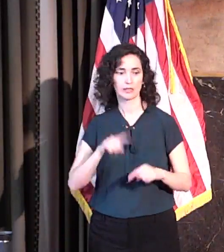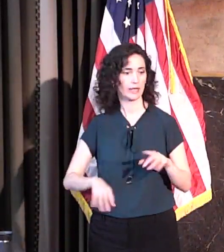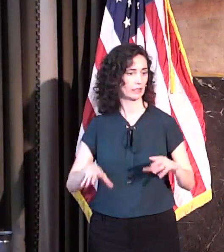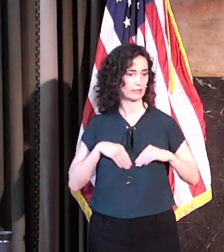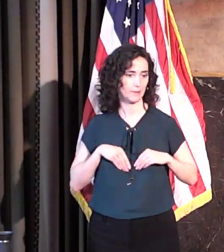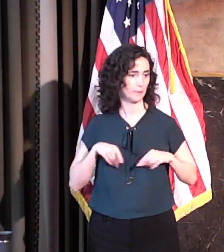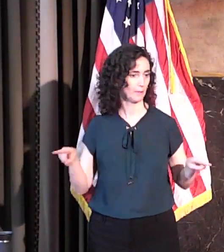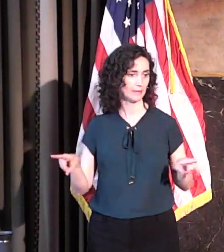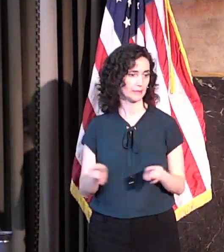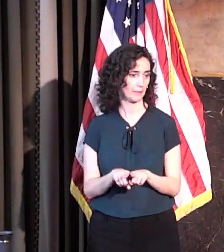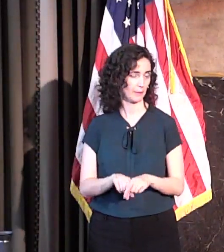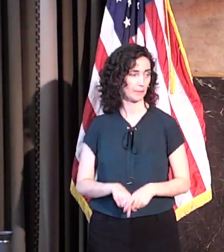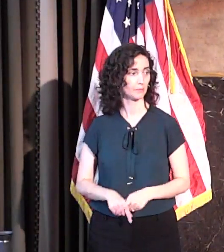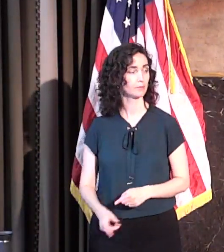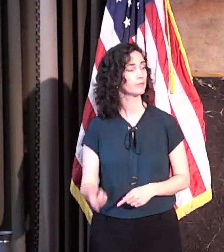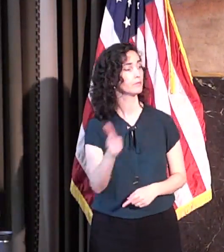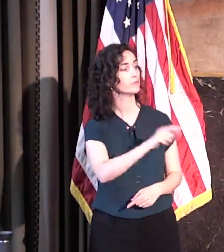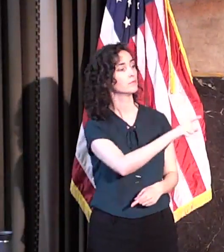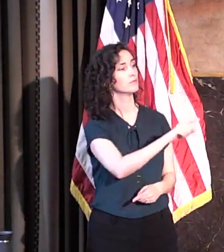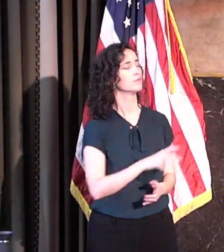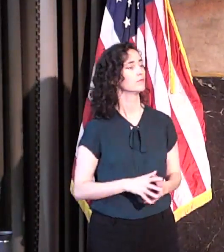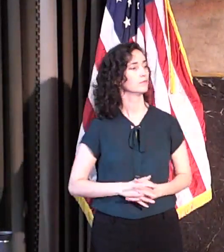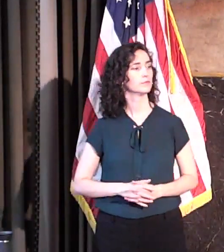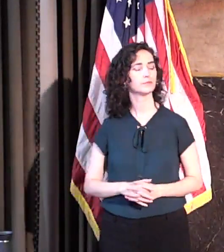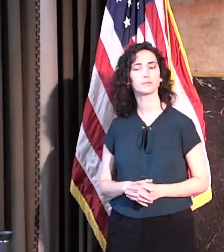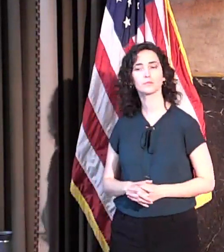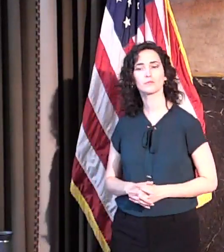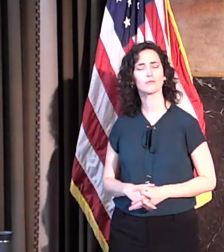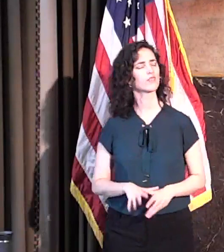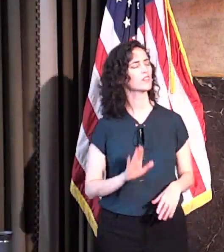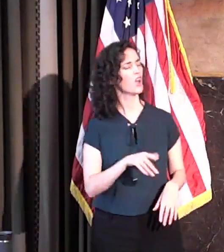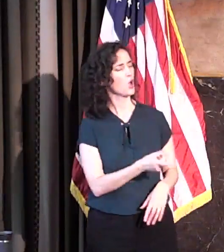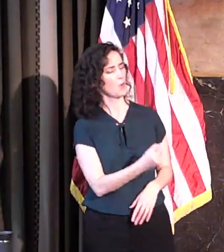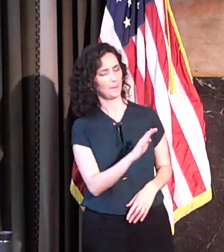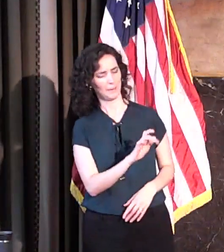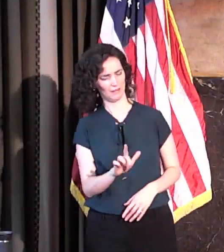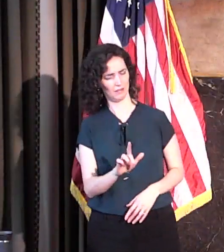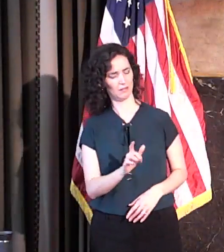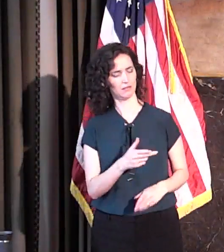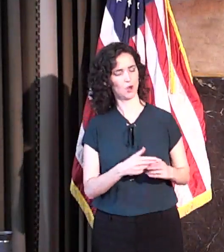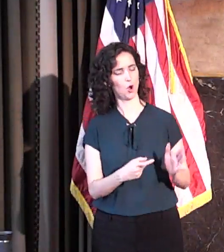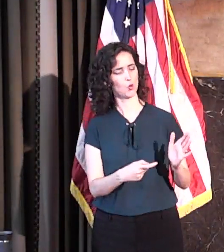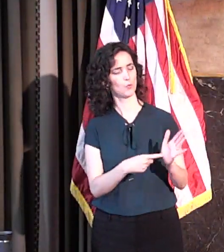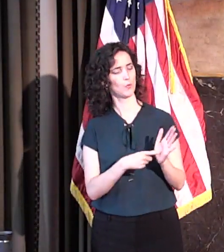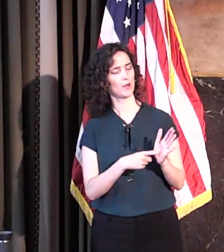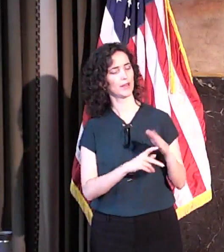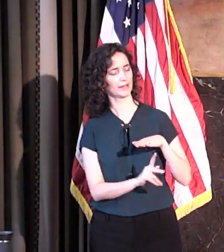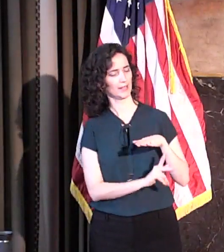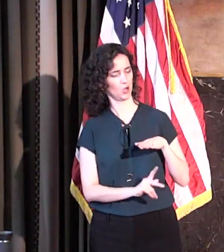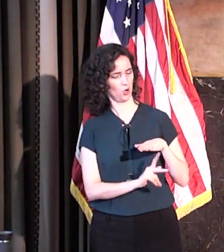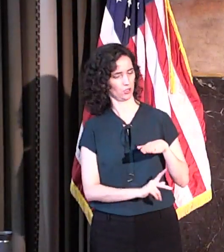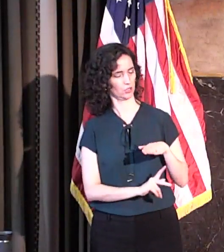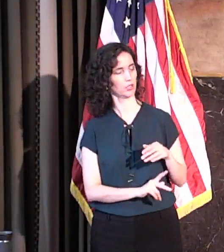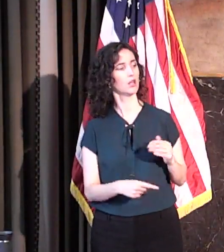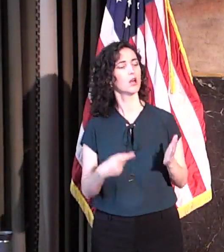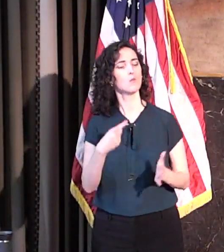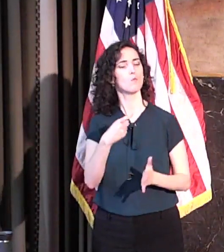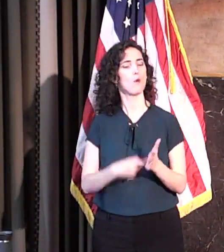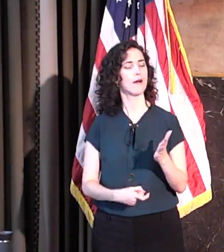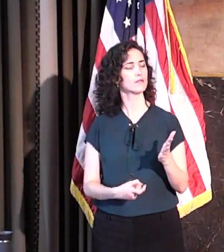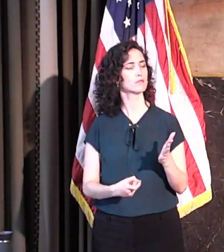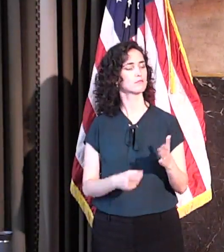Yes, sir. For the mandatory kindergarten bill, Yeah. just looked up the fiscal note. $2 million to $12 million is